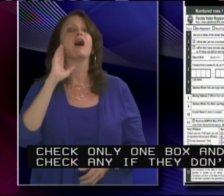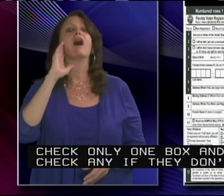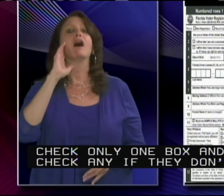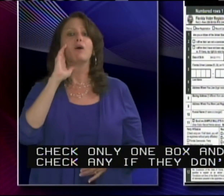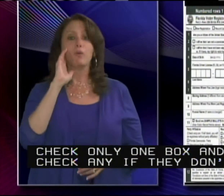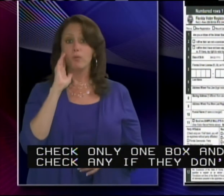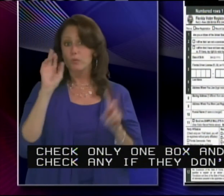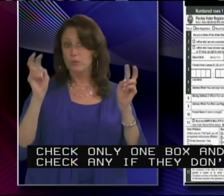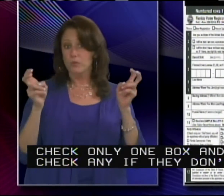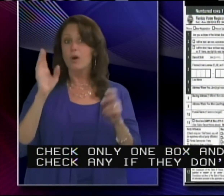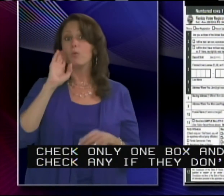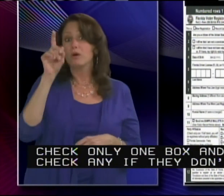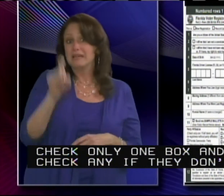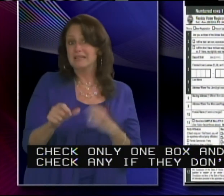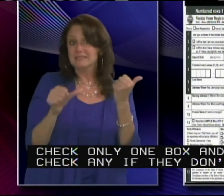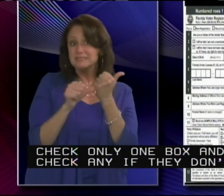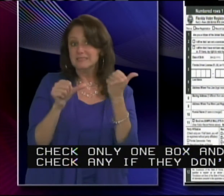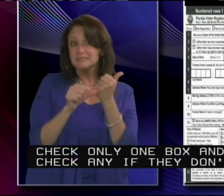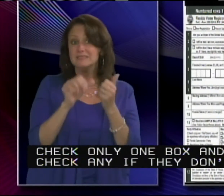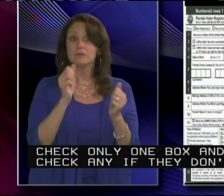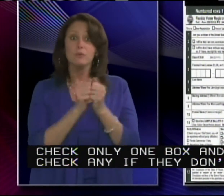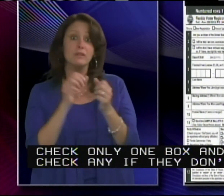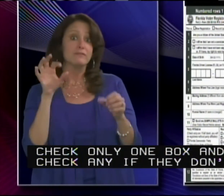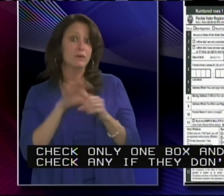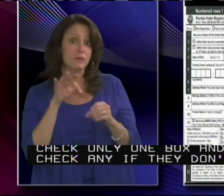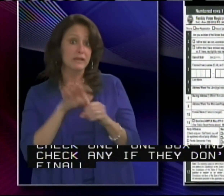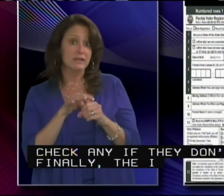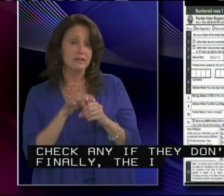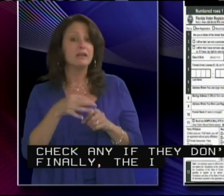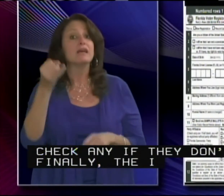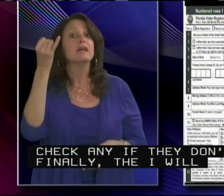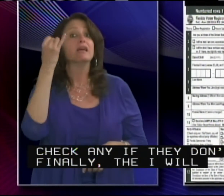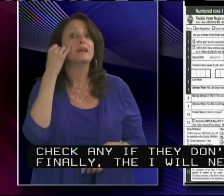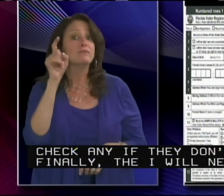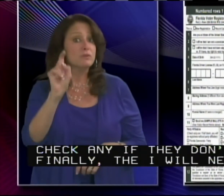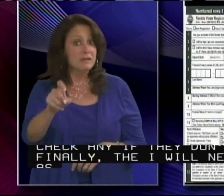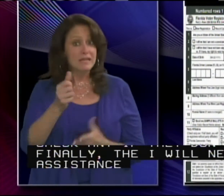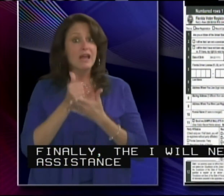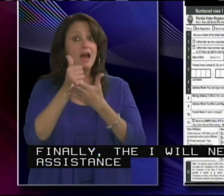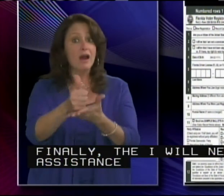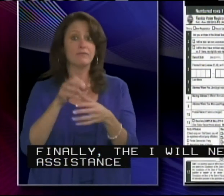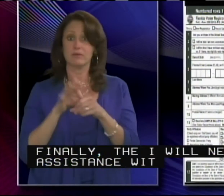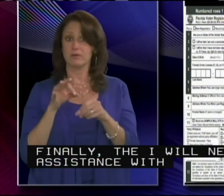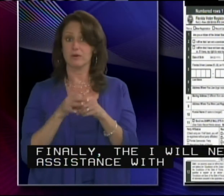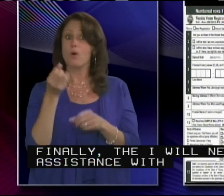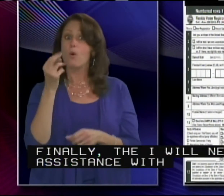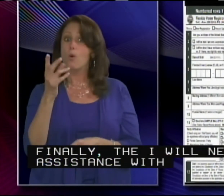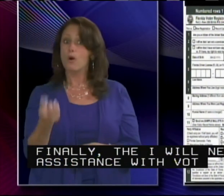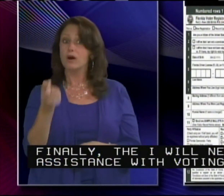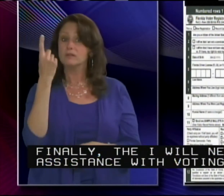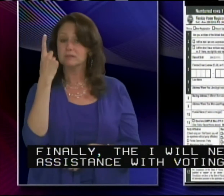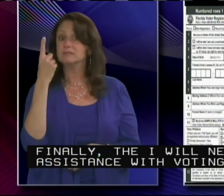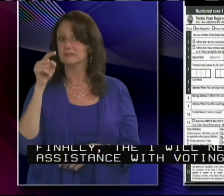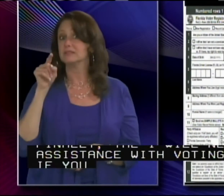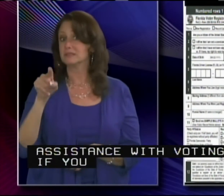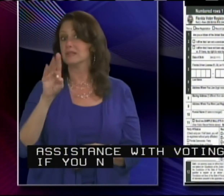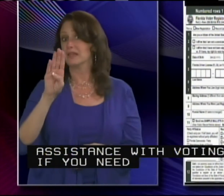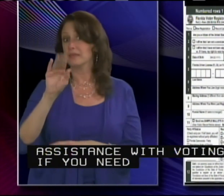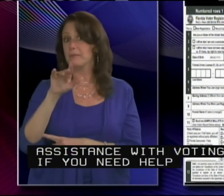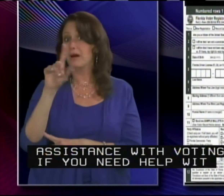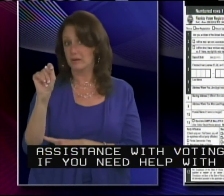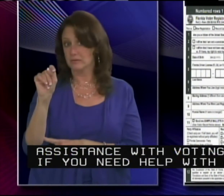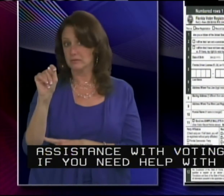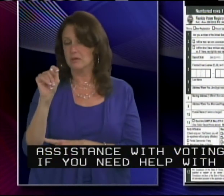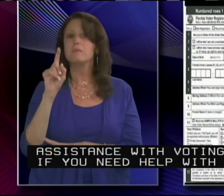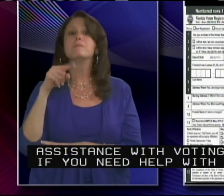Finally, the I will need assistance with voting. If you need help with voting or understanding